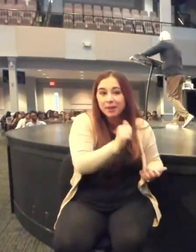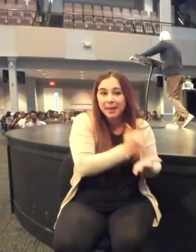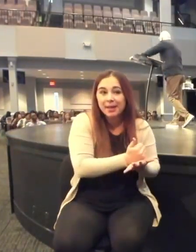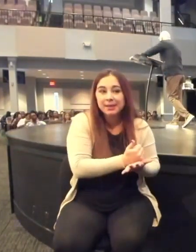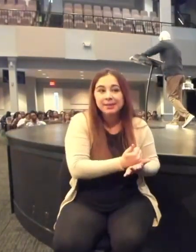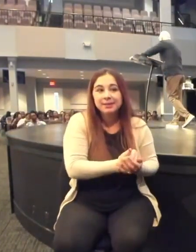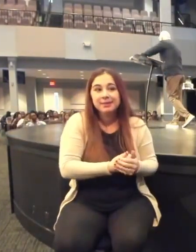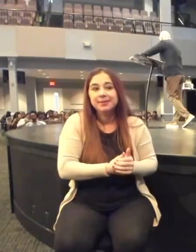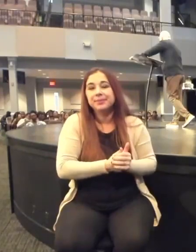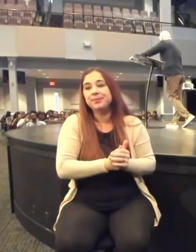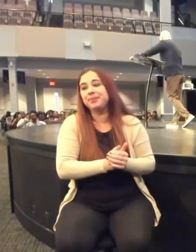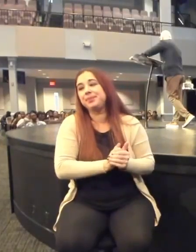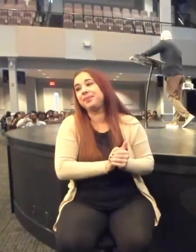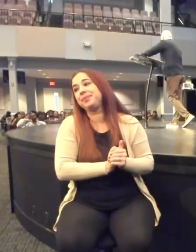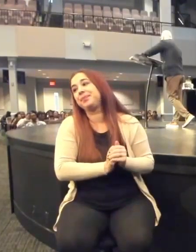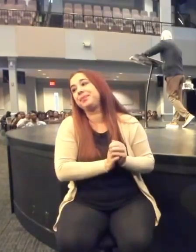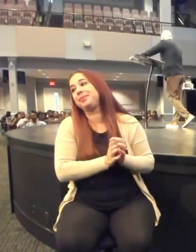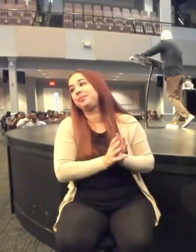okay?